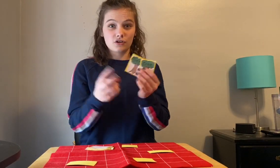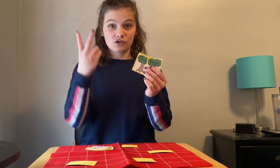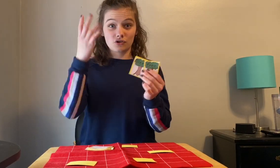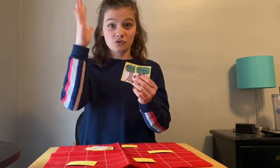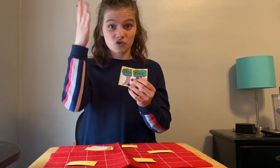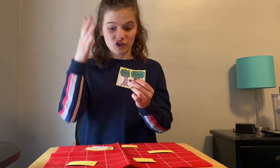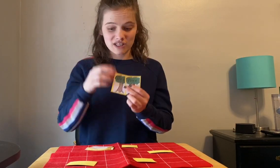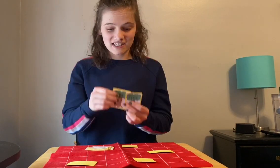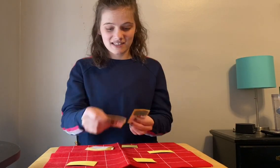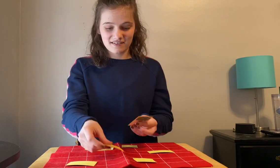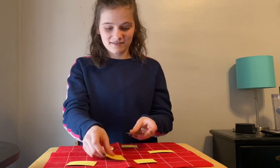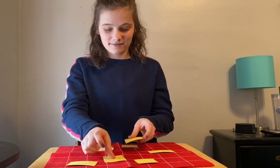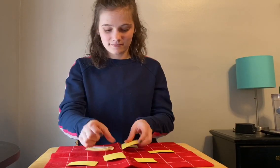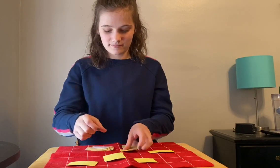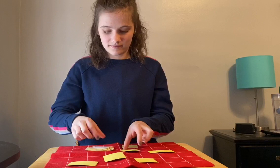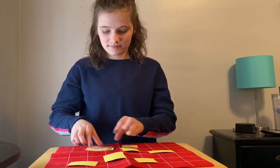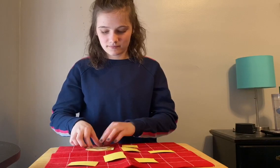2 trees,